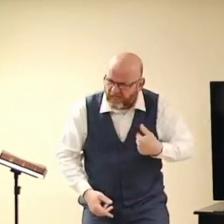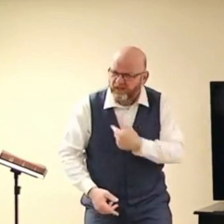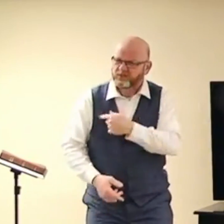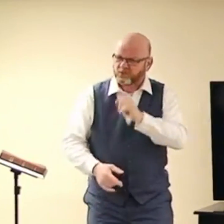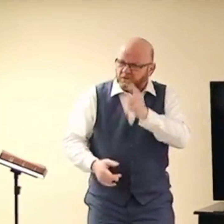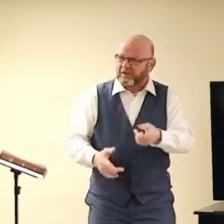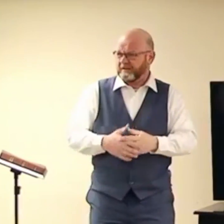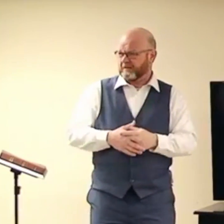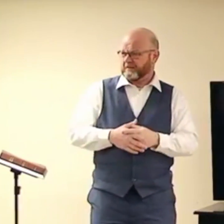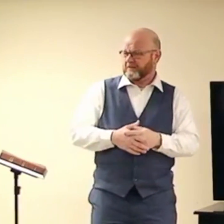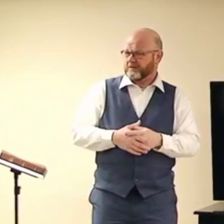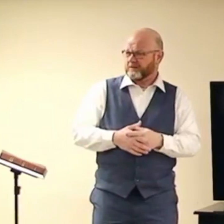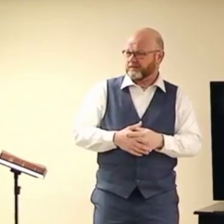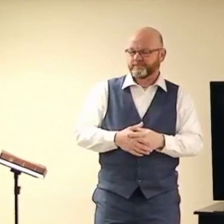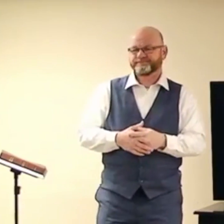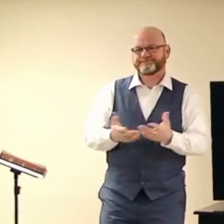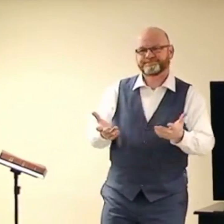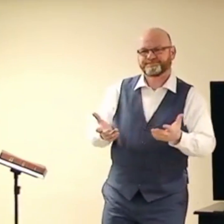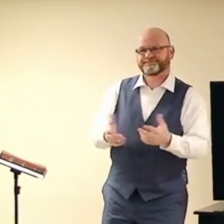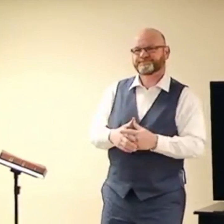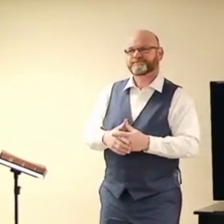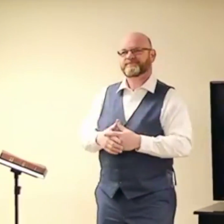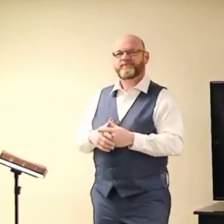we would like to just have some bold